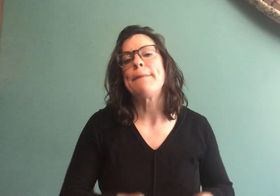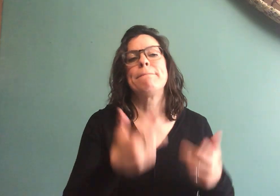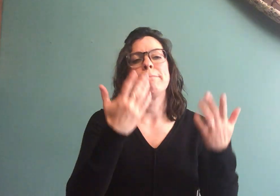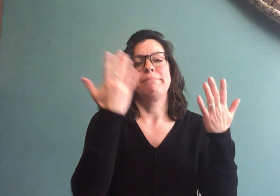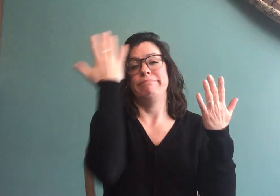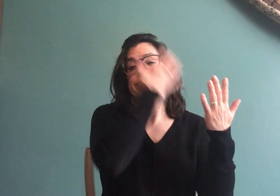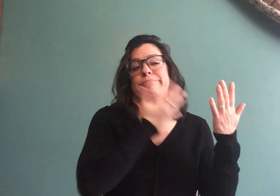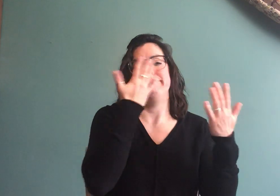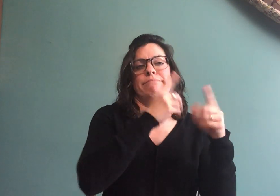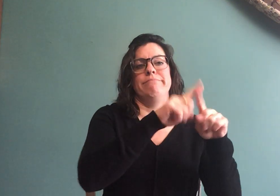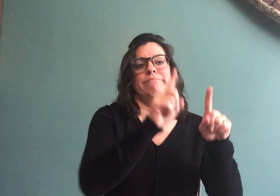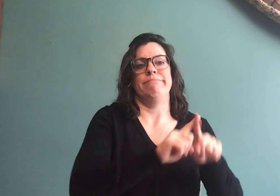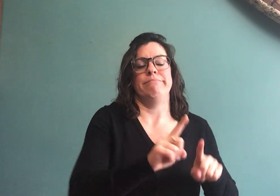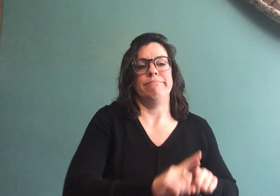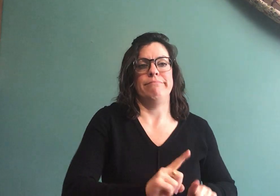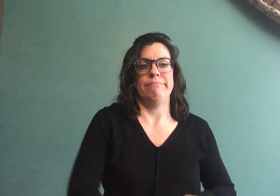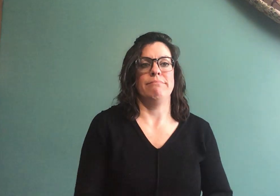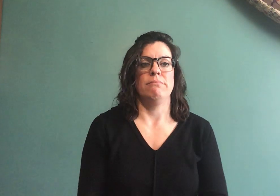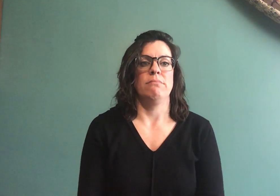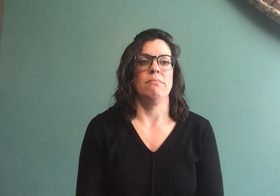guard? It's a fan.